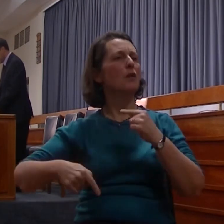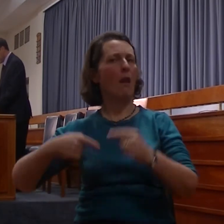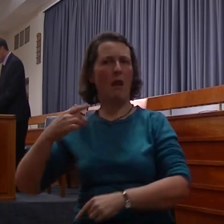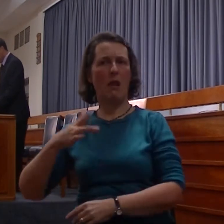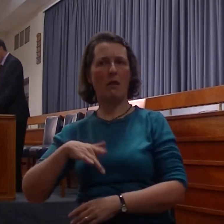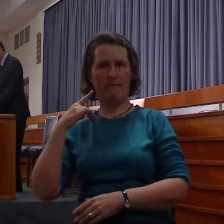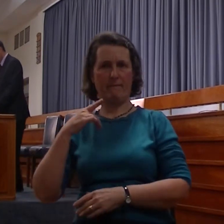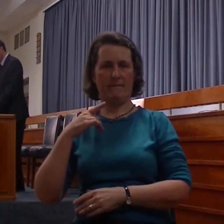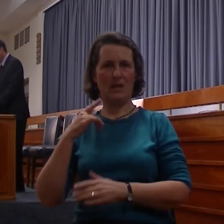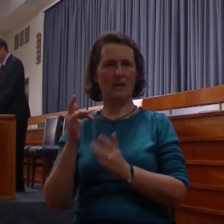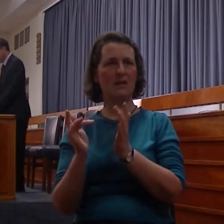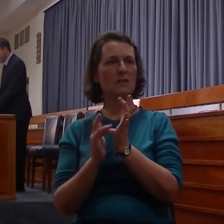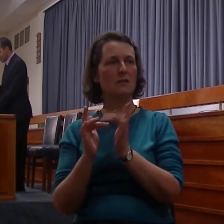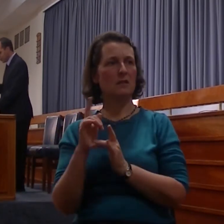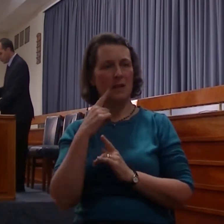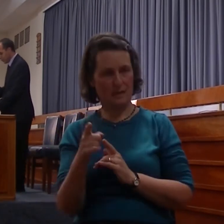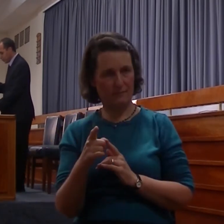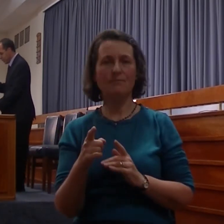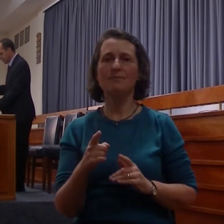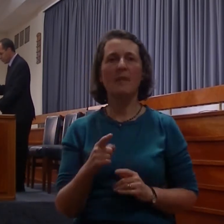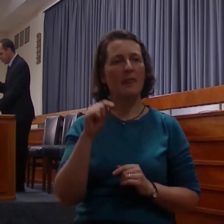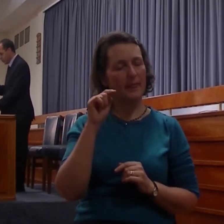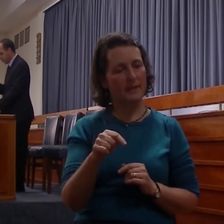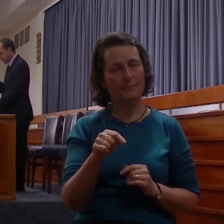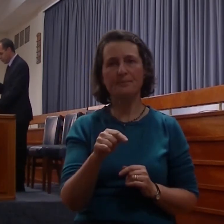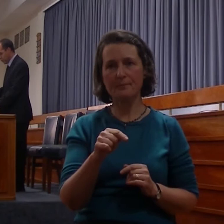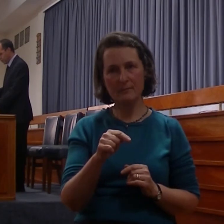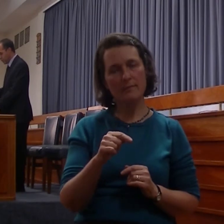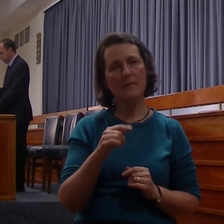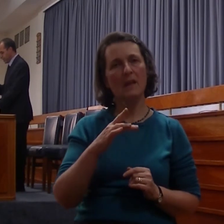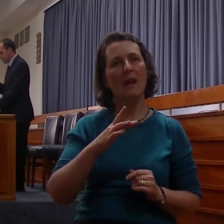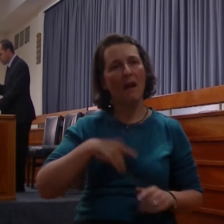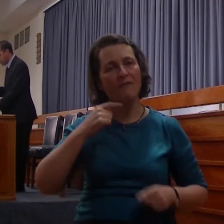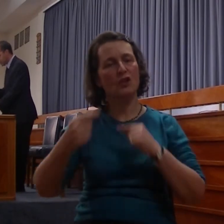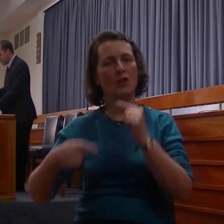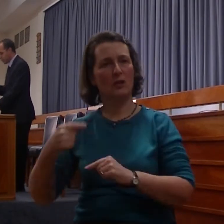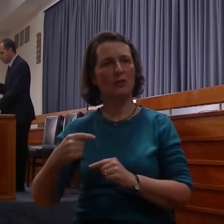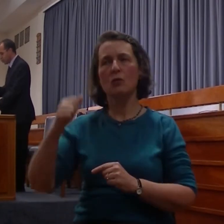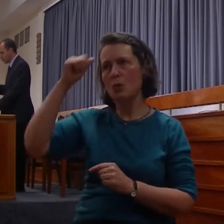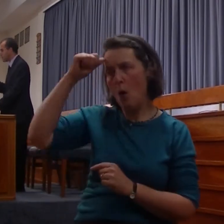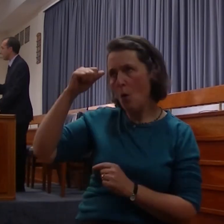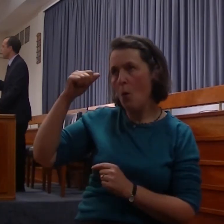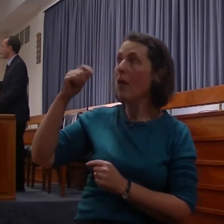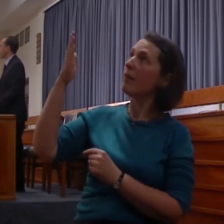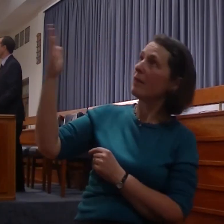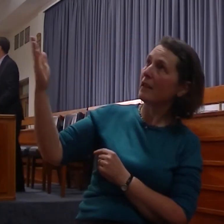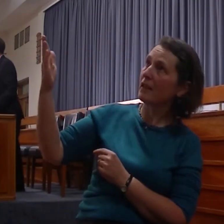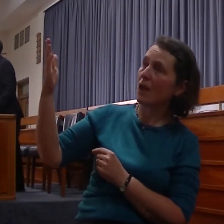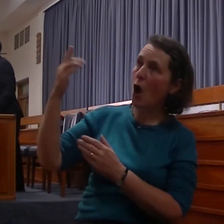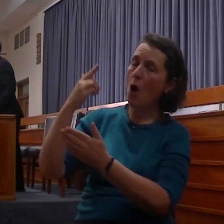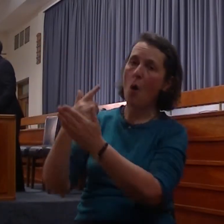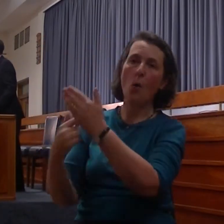life. And in John 17, verse 3, Jesus said, and this is life eternal, that they might